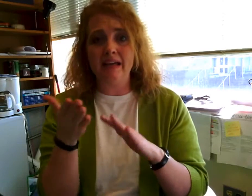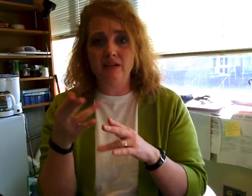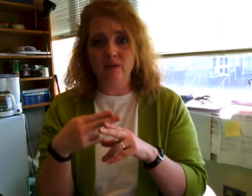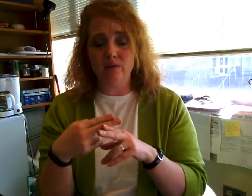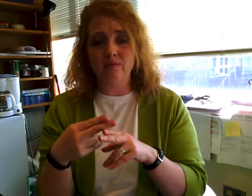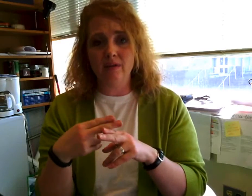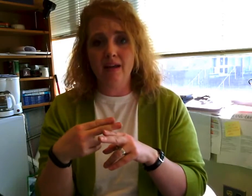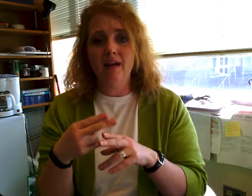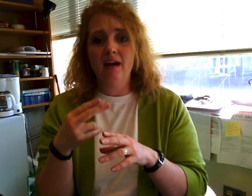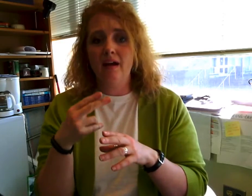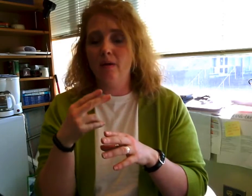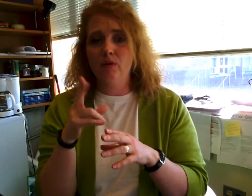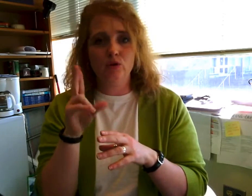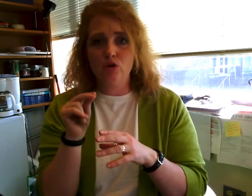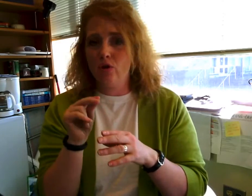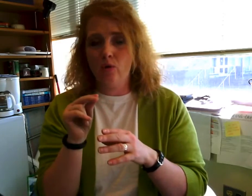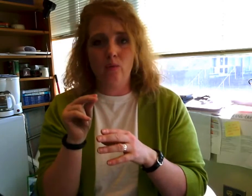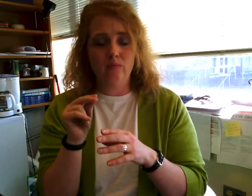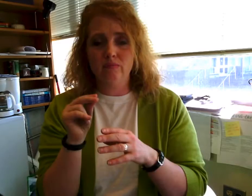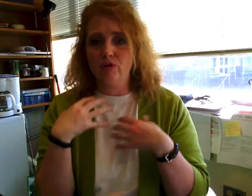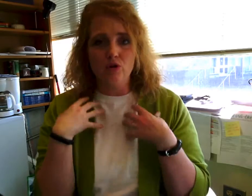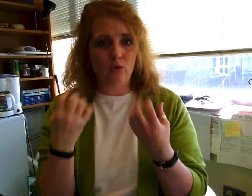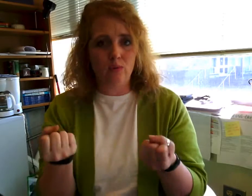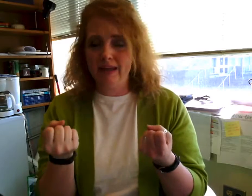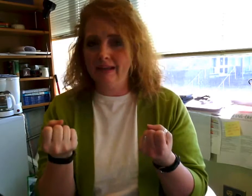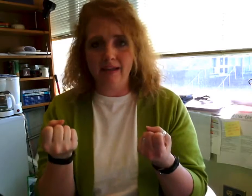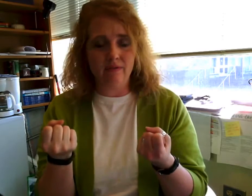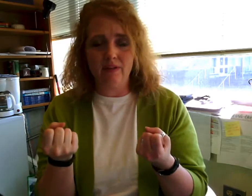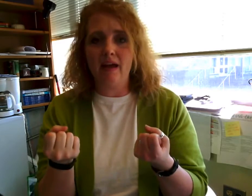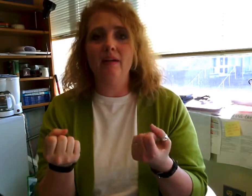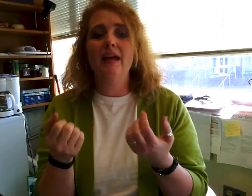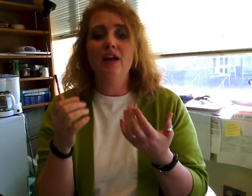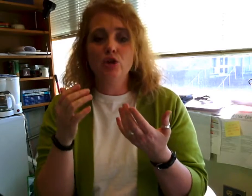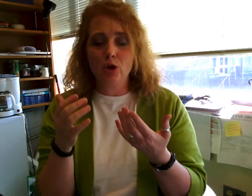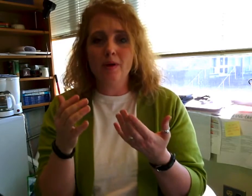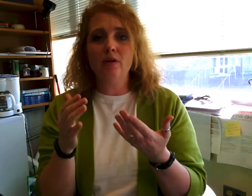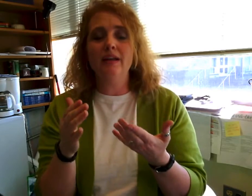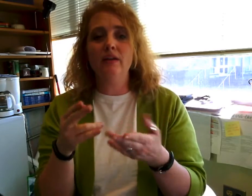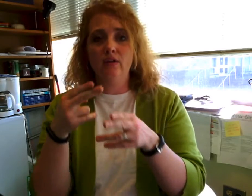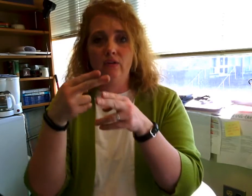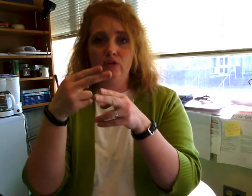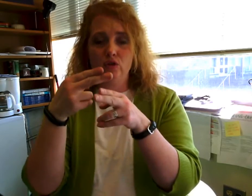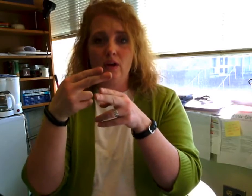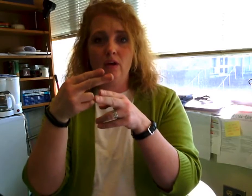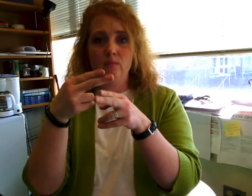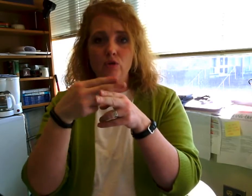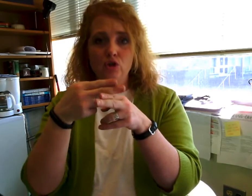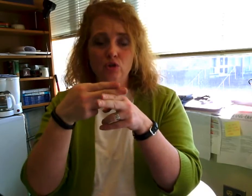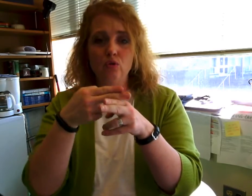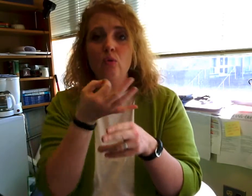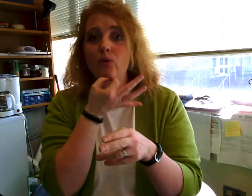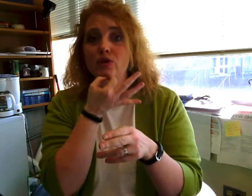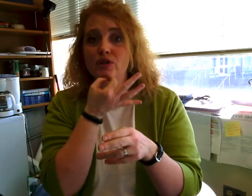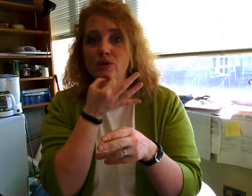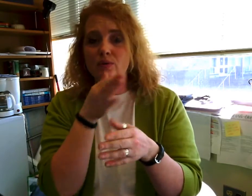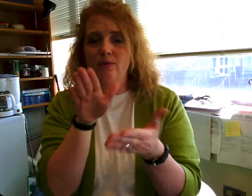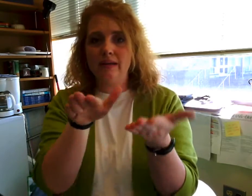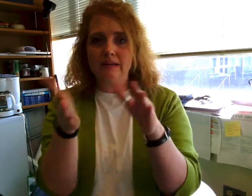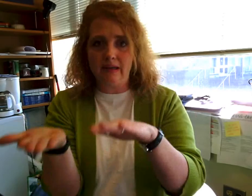dying soon. There's no healing for that. Terminal is soon or soon